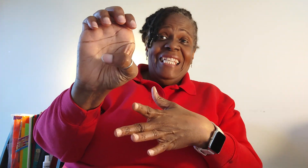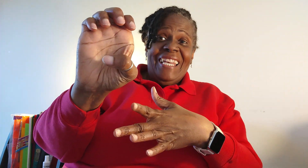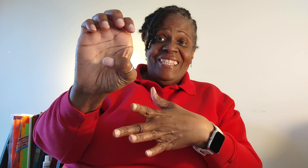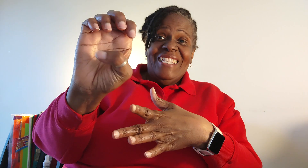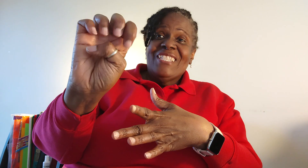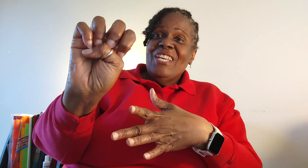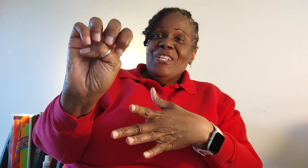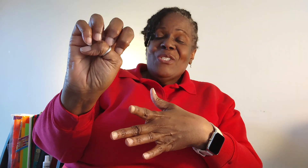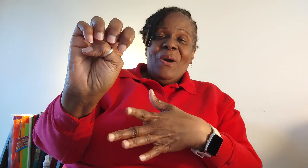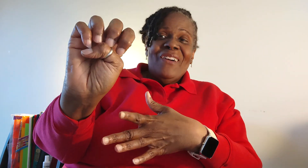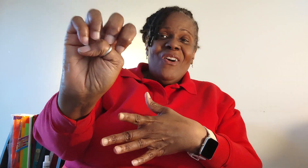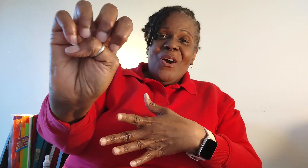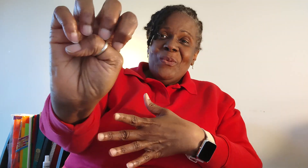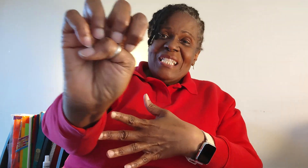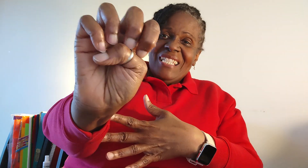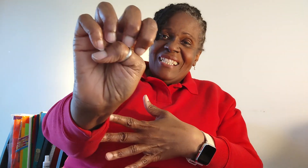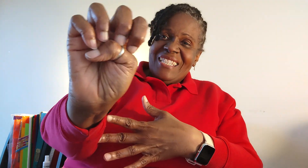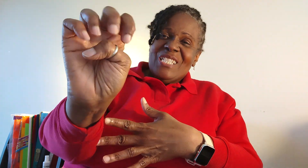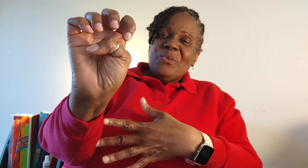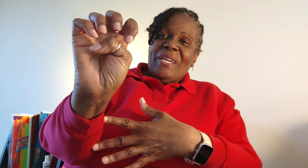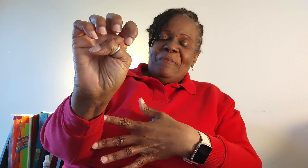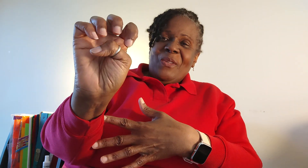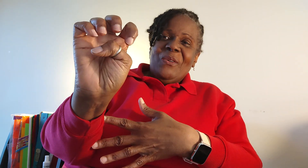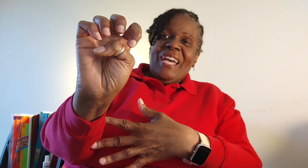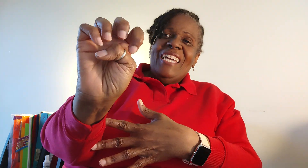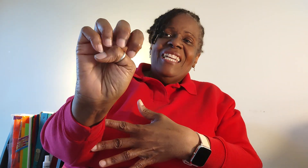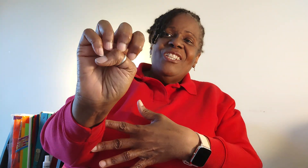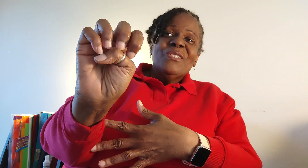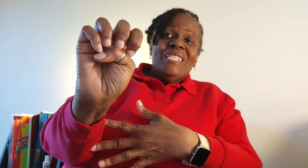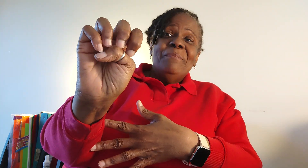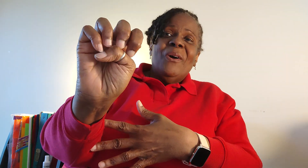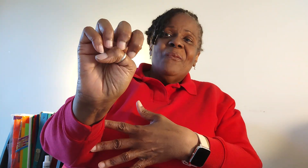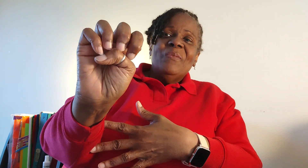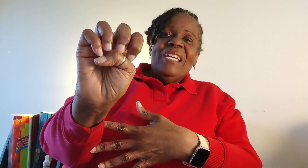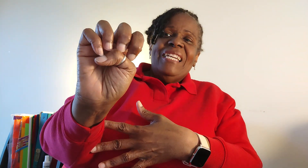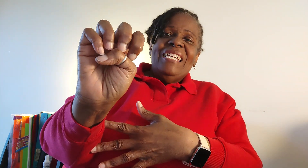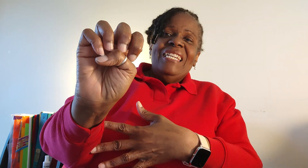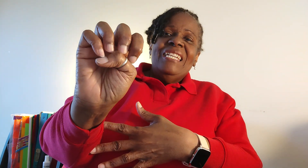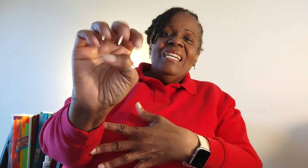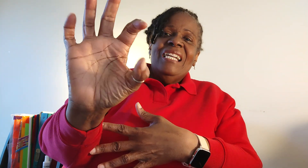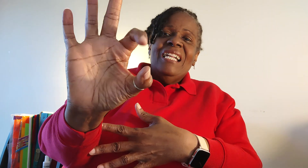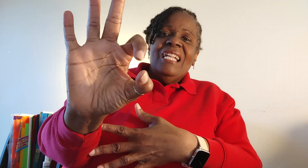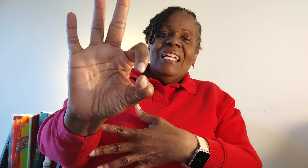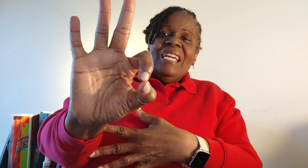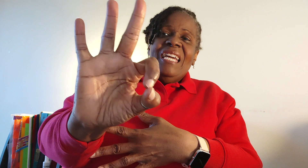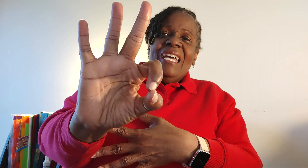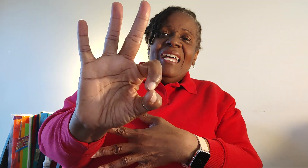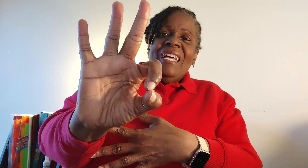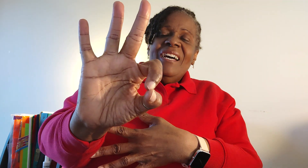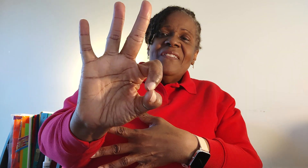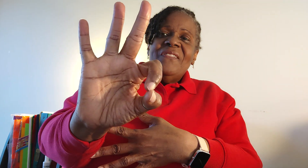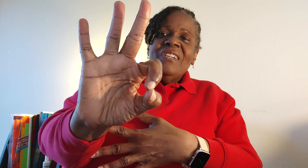like this. So I've always done it this way, okay? You'll see both. E, F,